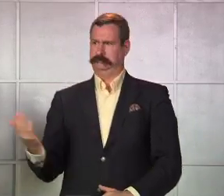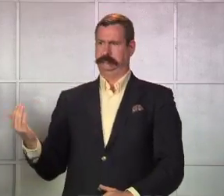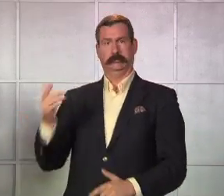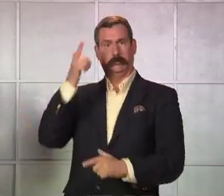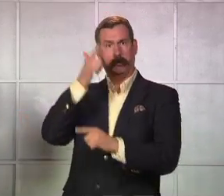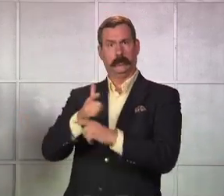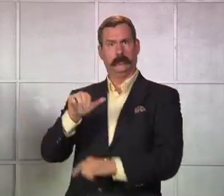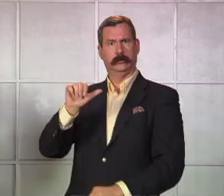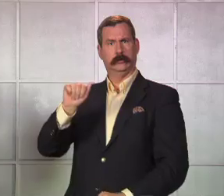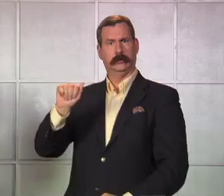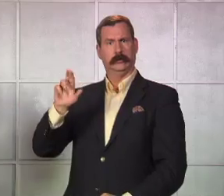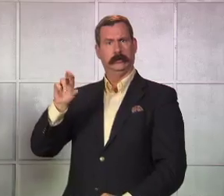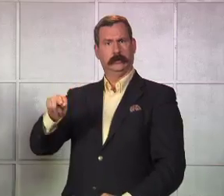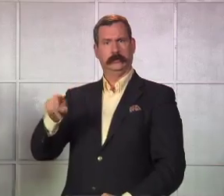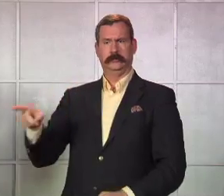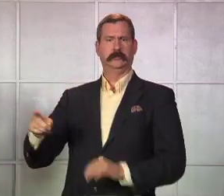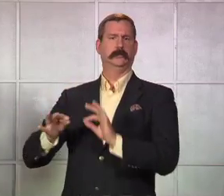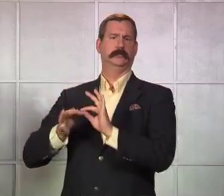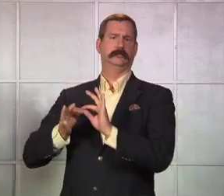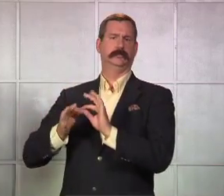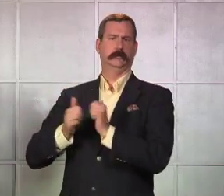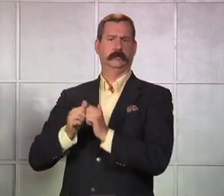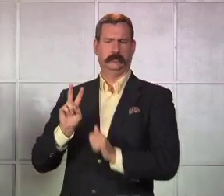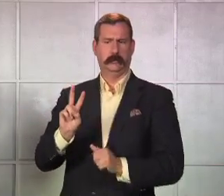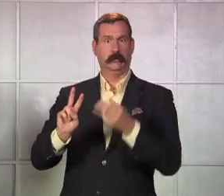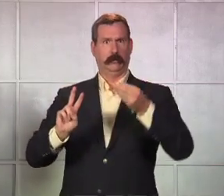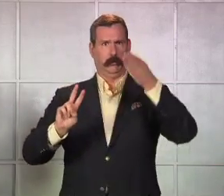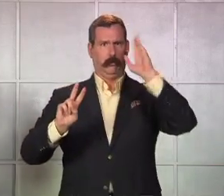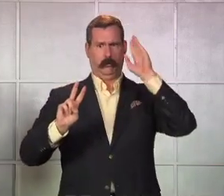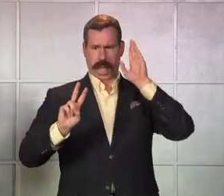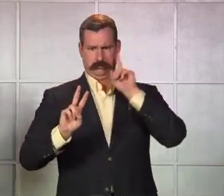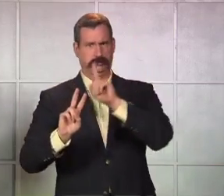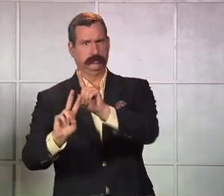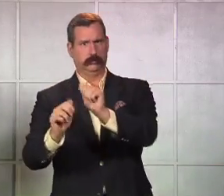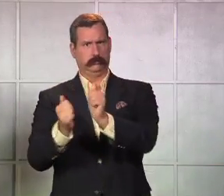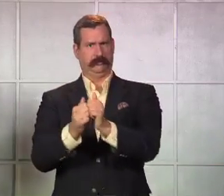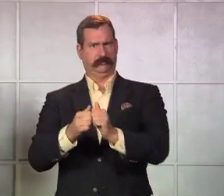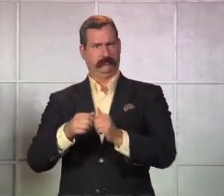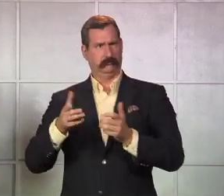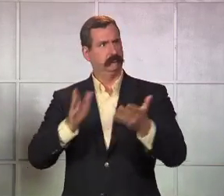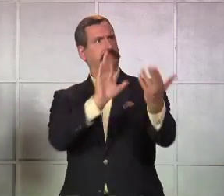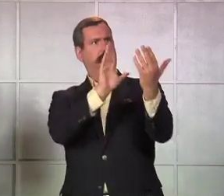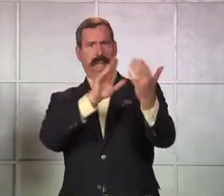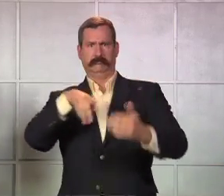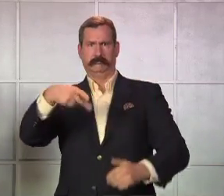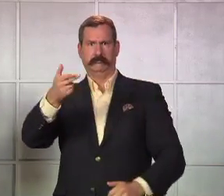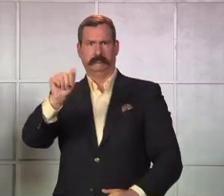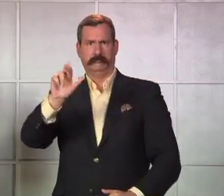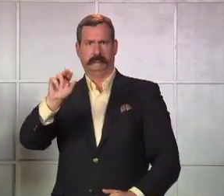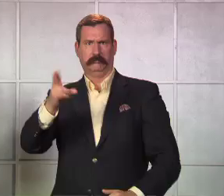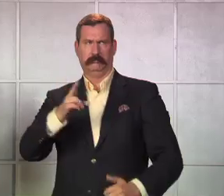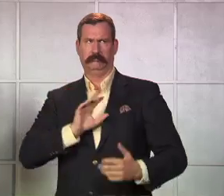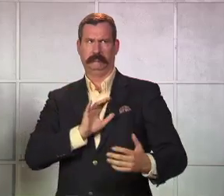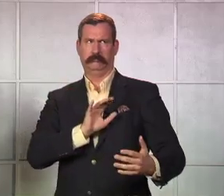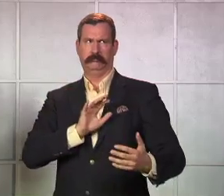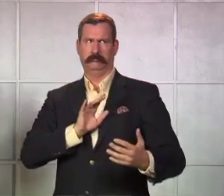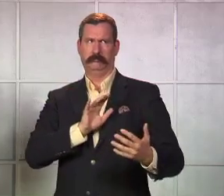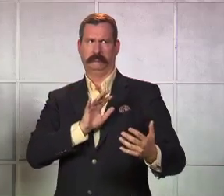lead his people out of Egypt, he sent Moses' brother Aaron with him to speak for him. And they confronted Pharaoh to let